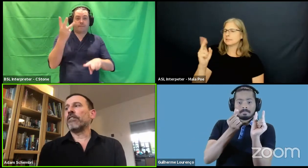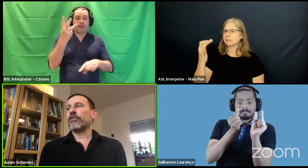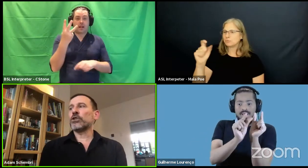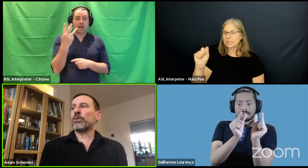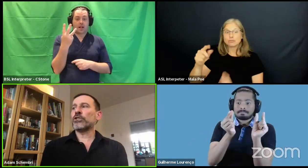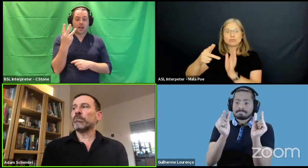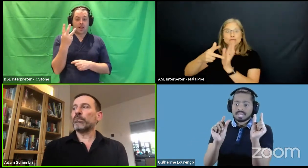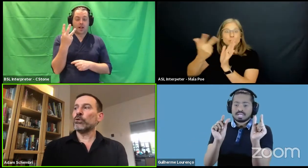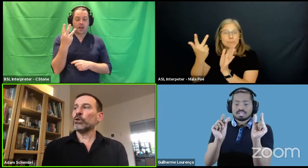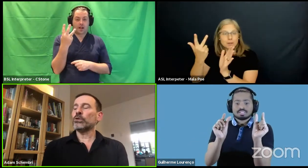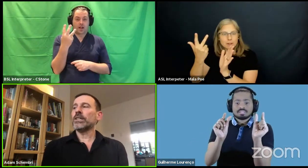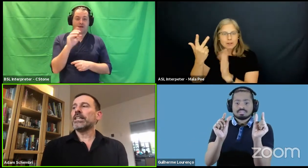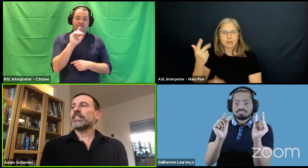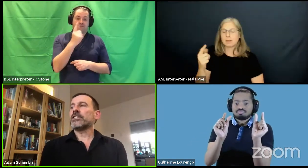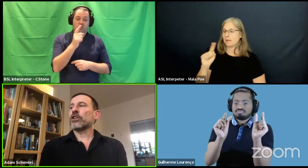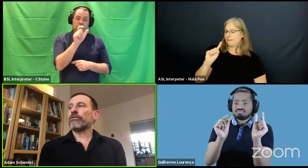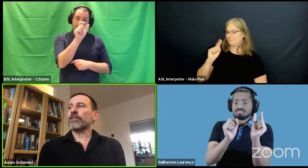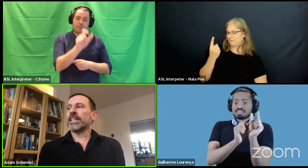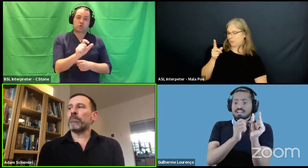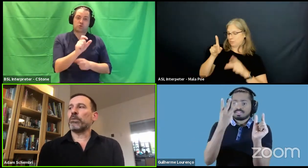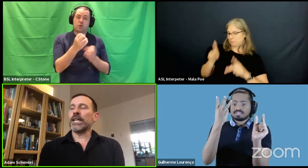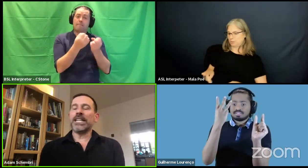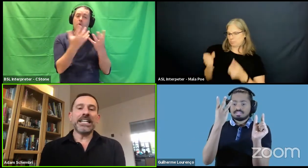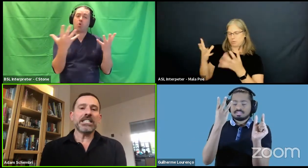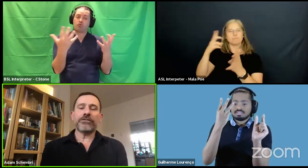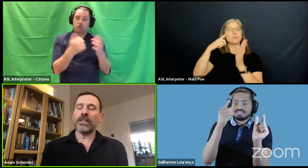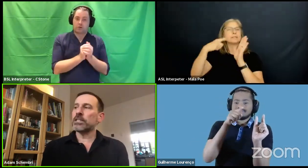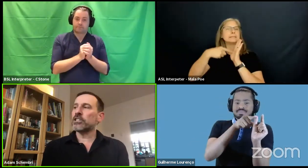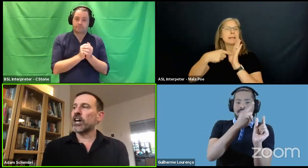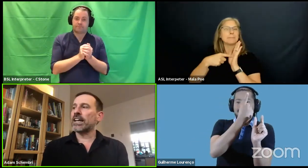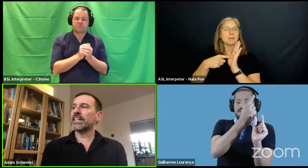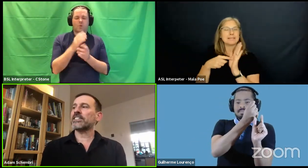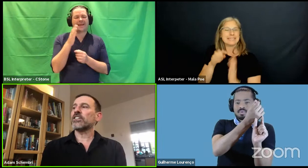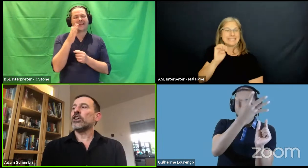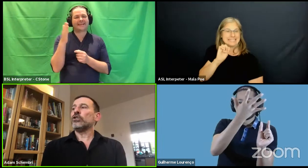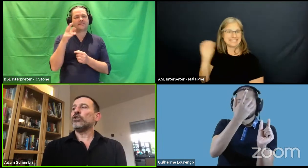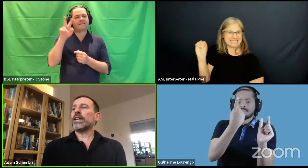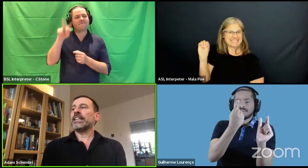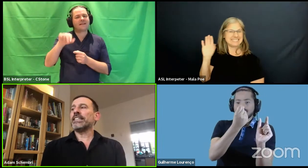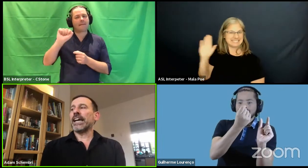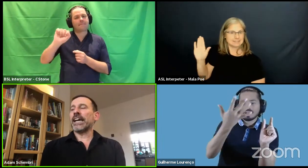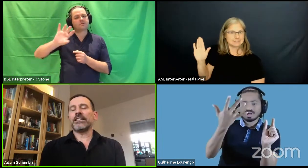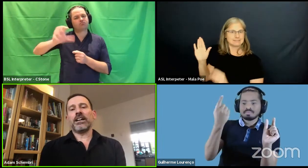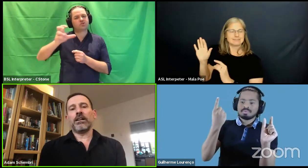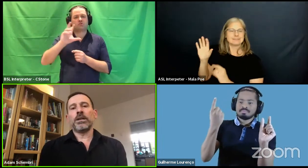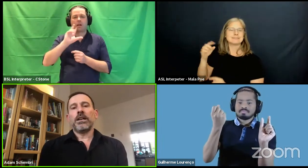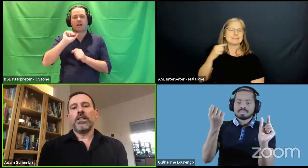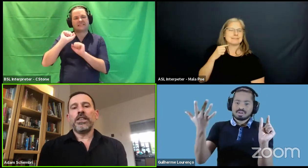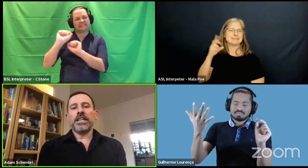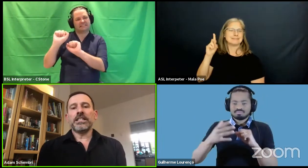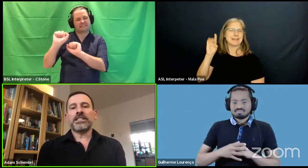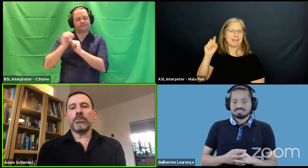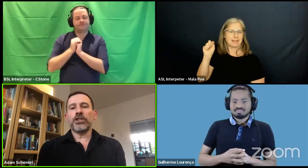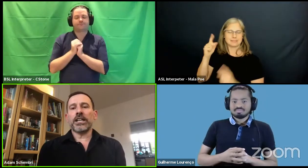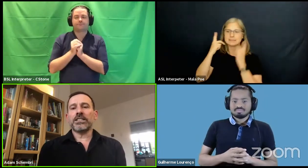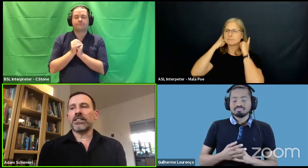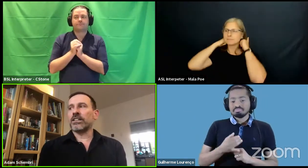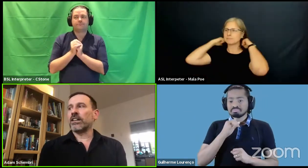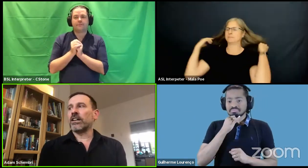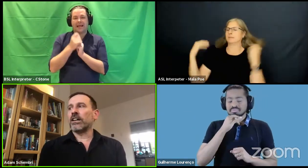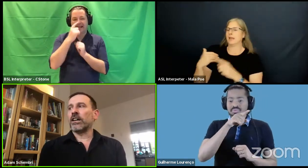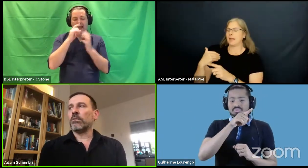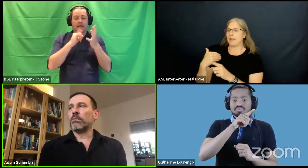in first person plural. So, for example, in East Flemish dialects, you can get the